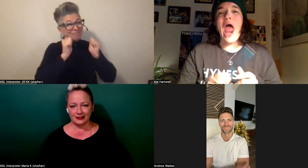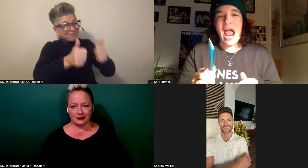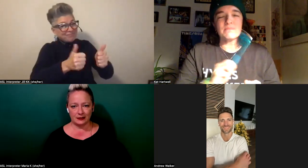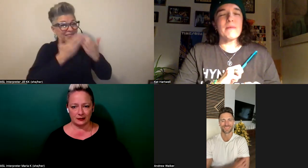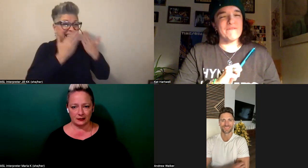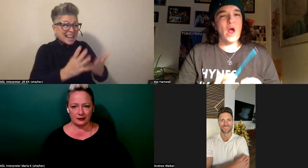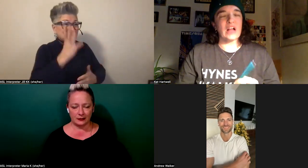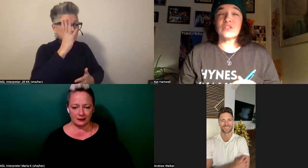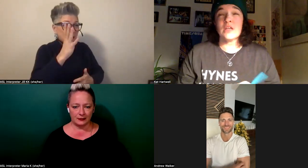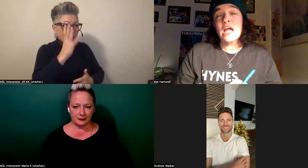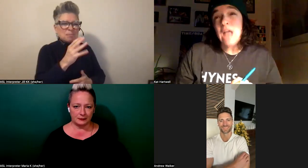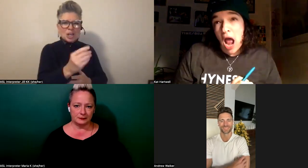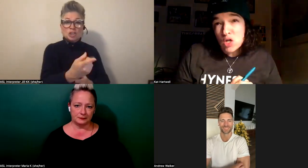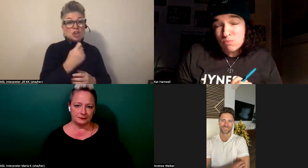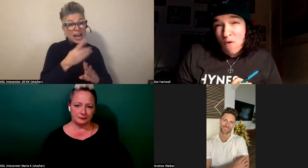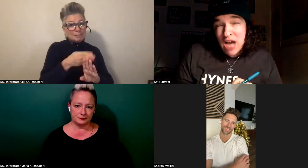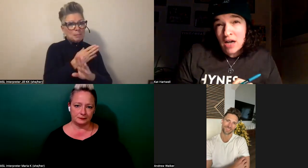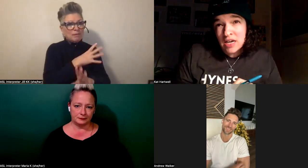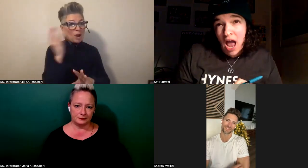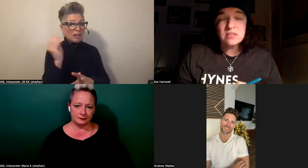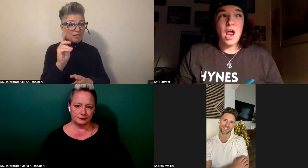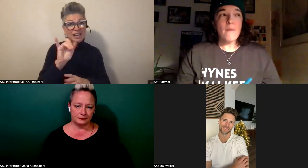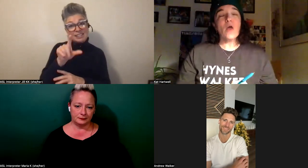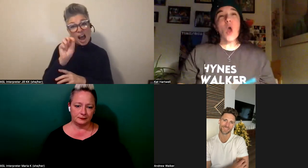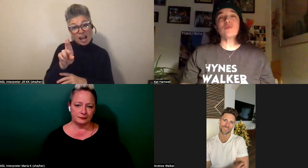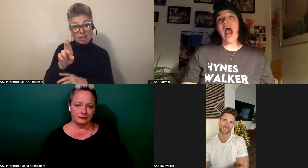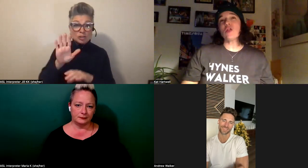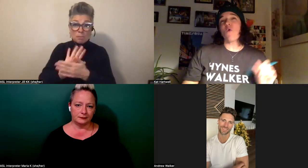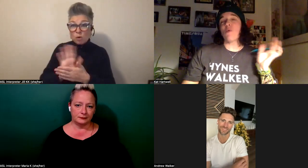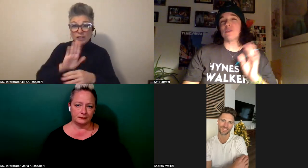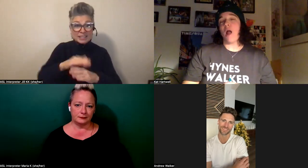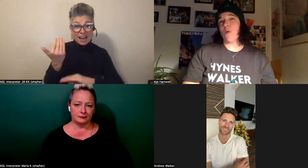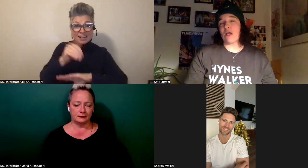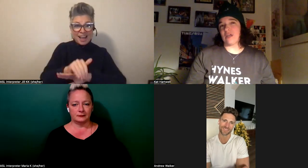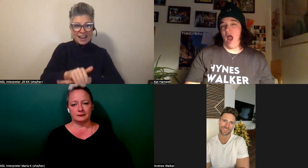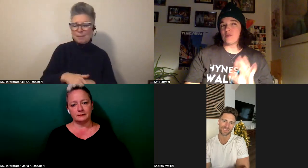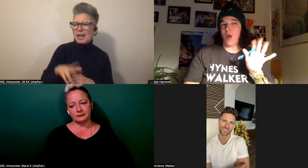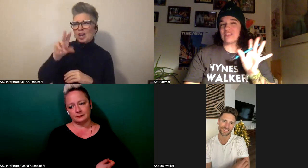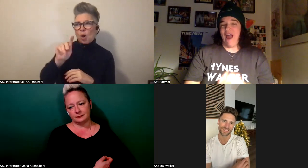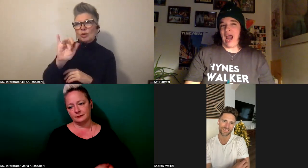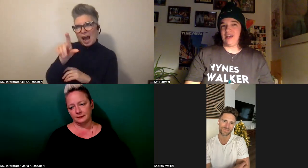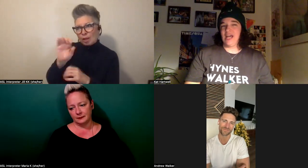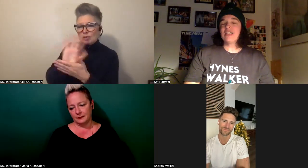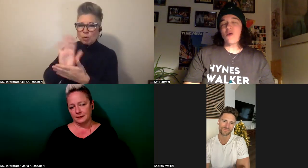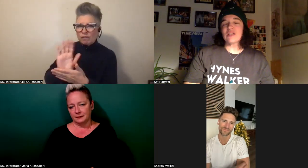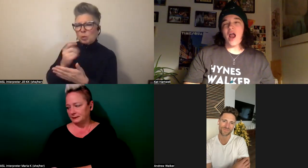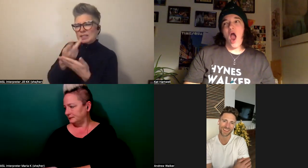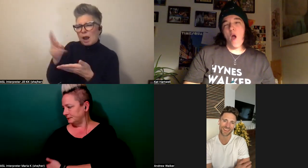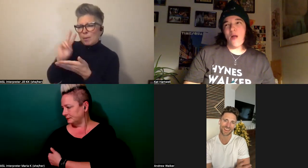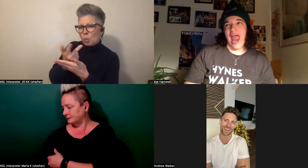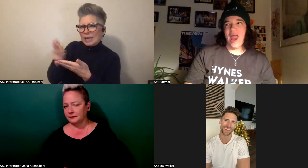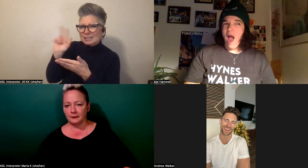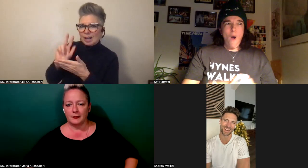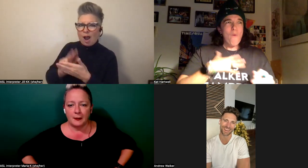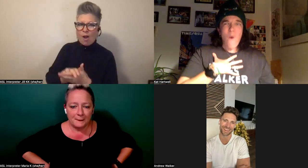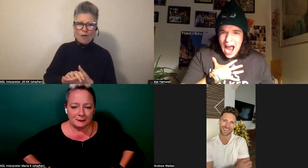bet you asked me before that Tyler moving on tonight. I'm not, no, Tyler moved was a couple of weeks ago. Don't fun. She was like,